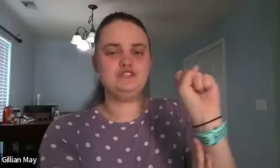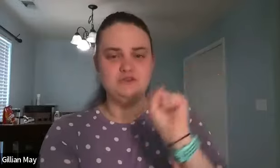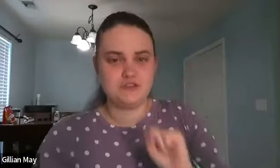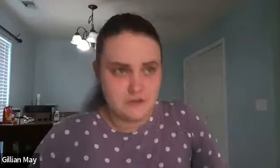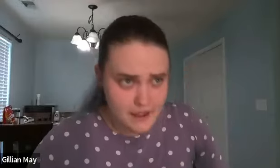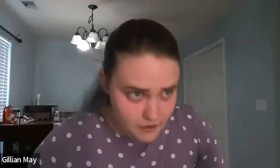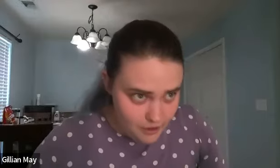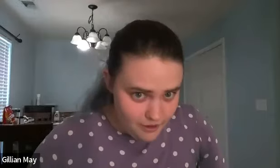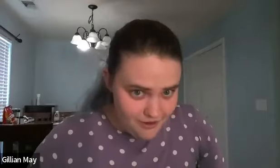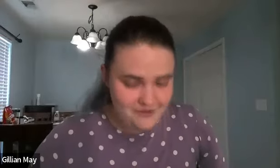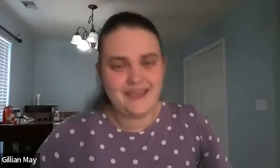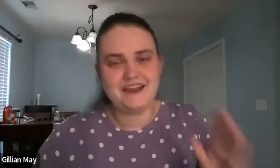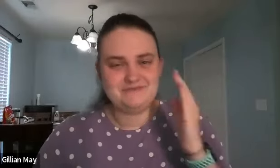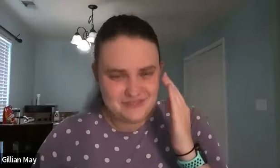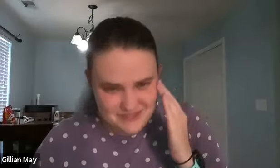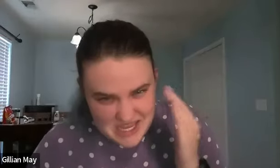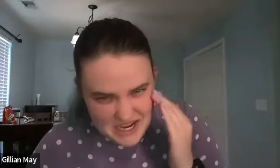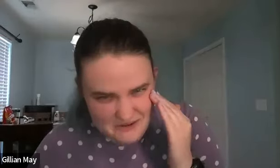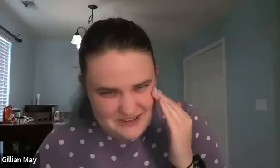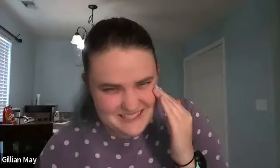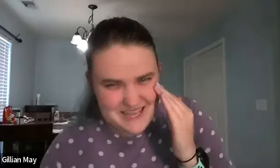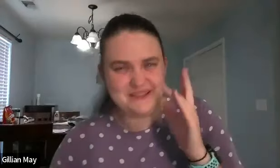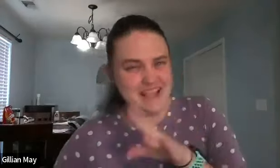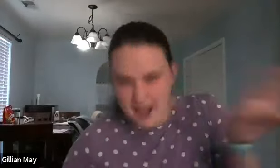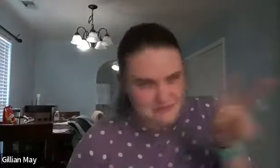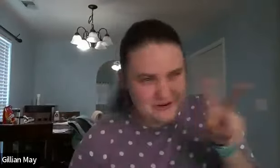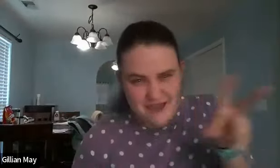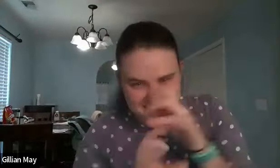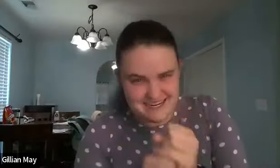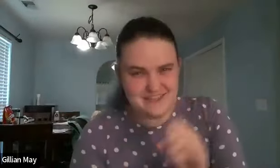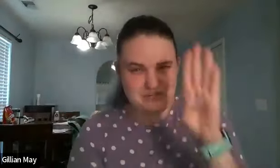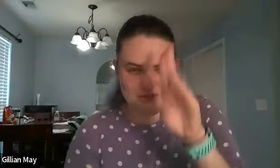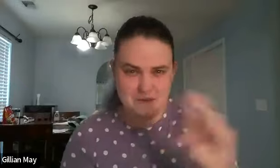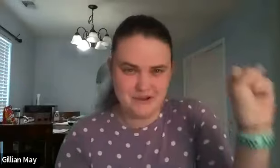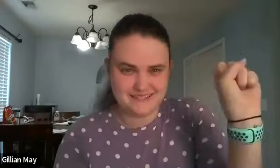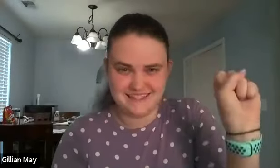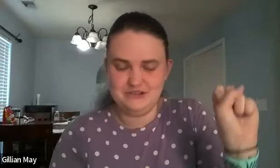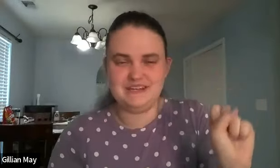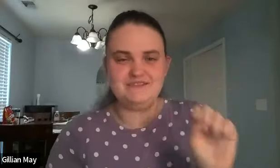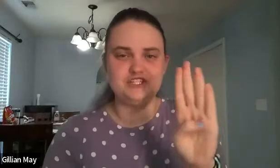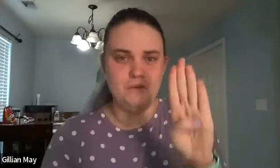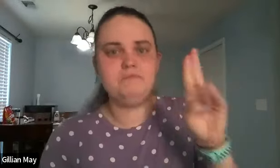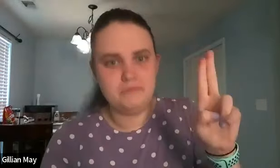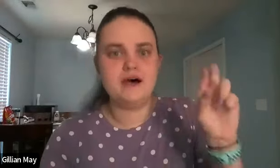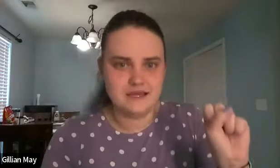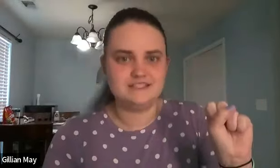smooth. And you're like, okay, I think I know what you said, but like, I'm more fascinated that you just went bus. Like you didn't even just go bus, you